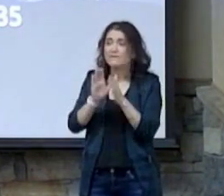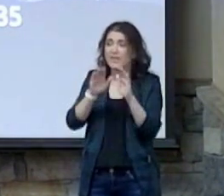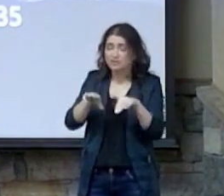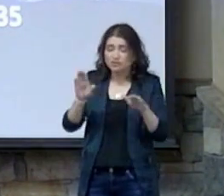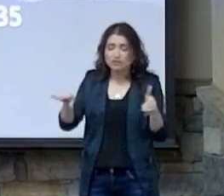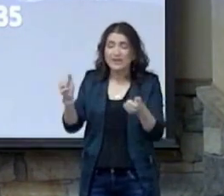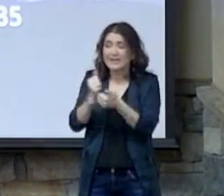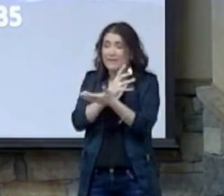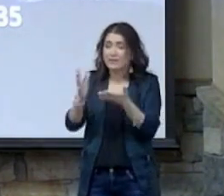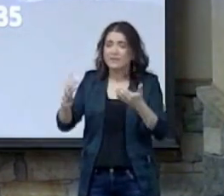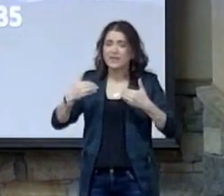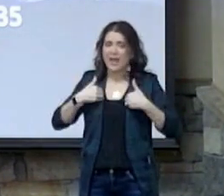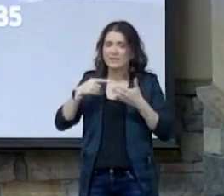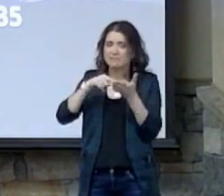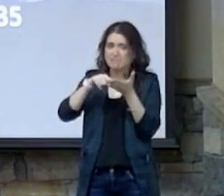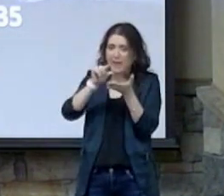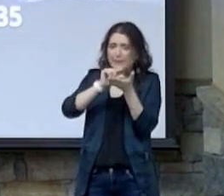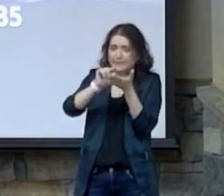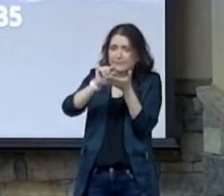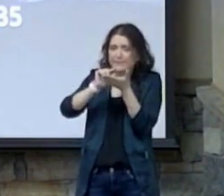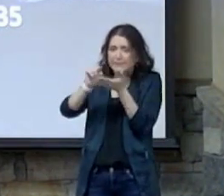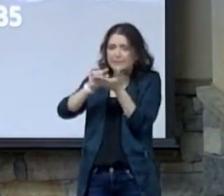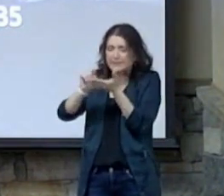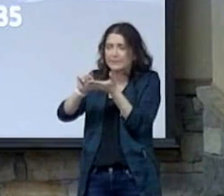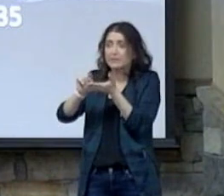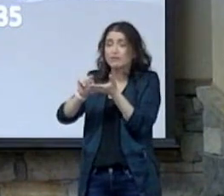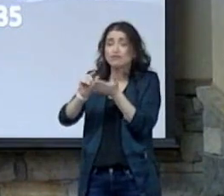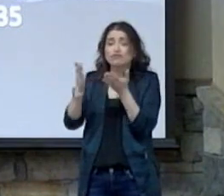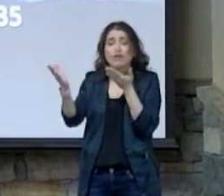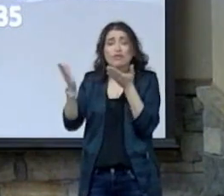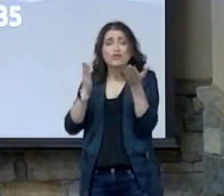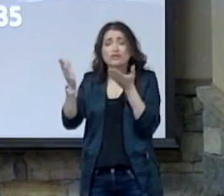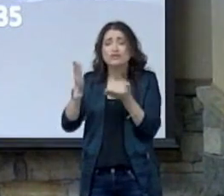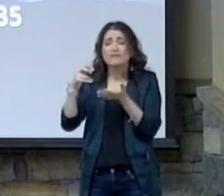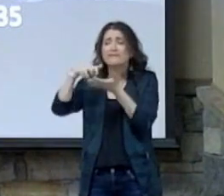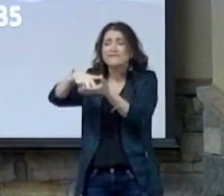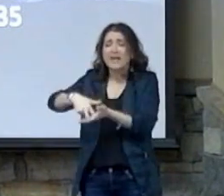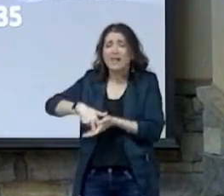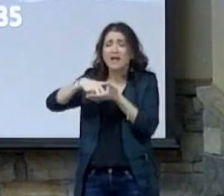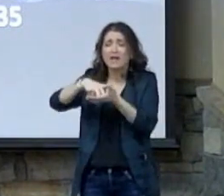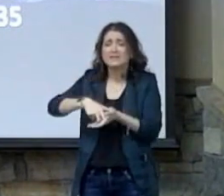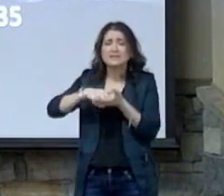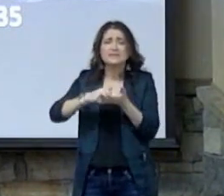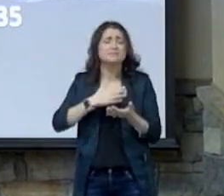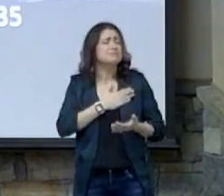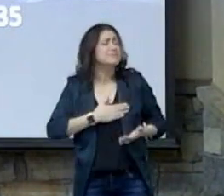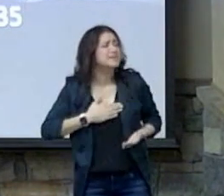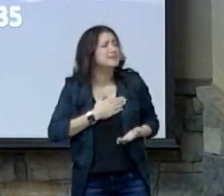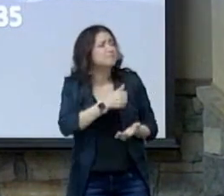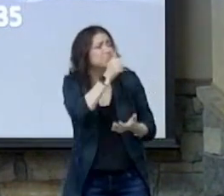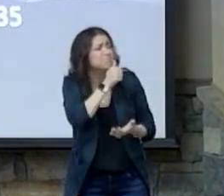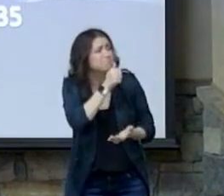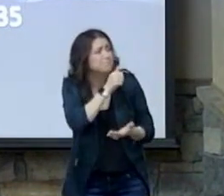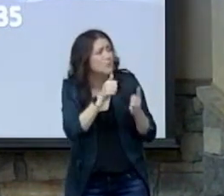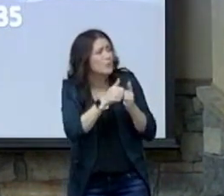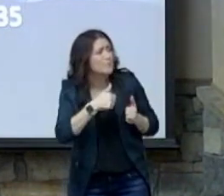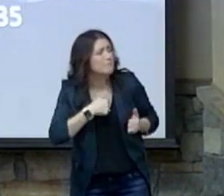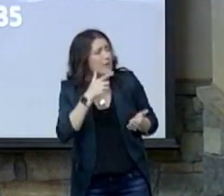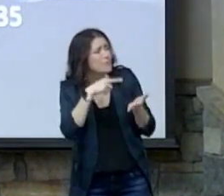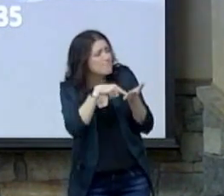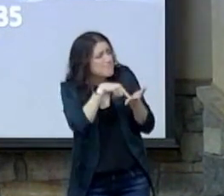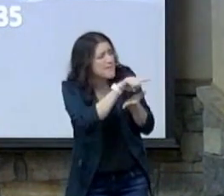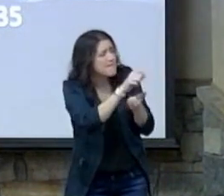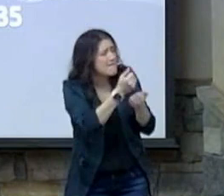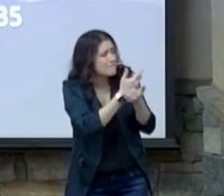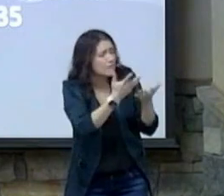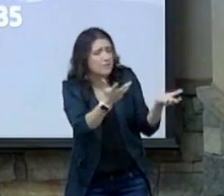made. So the servant fell on his knees, imploring him, Have patience with me, and I will pay you